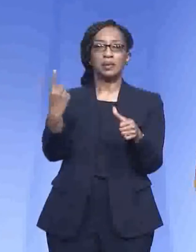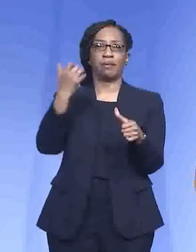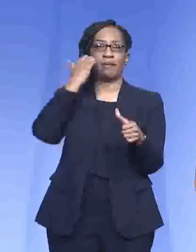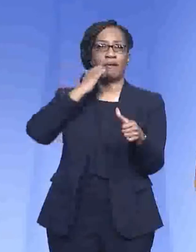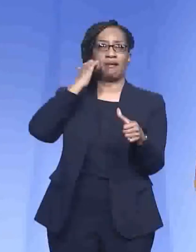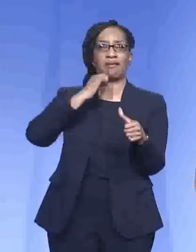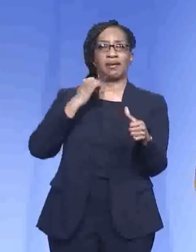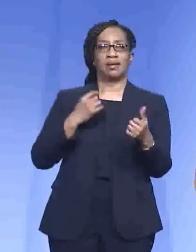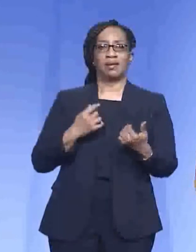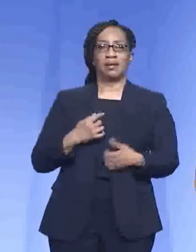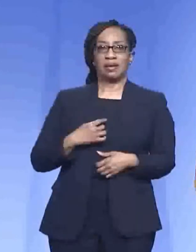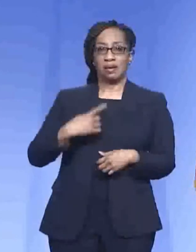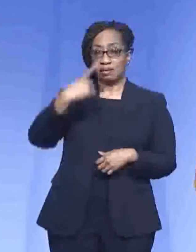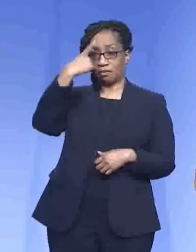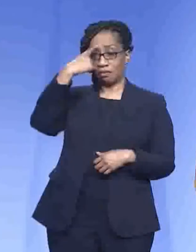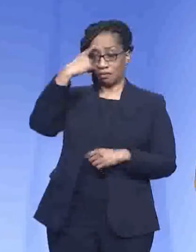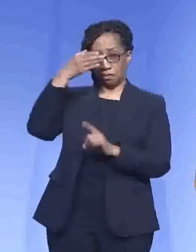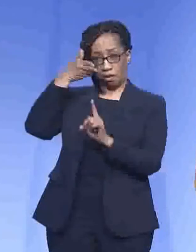day thinks